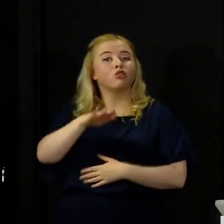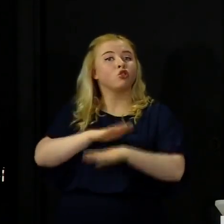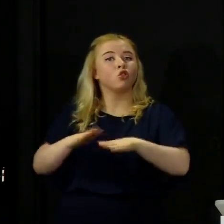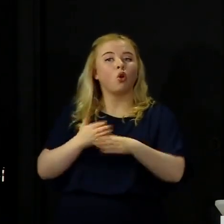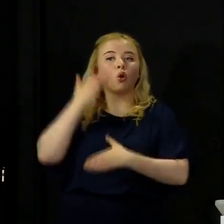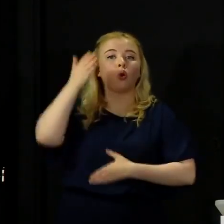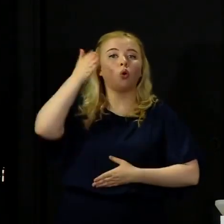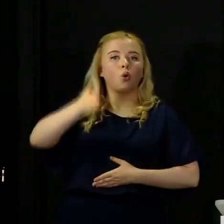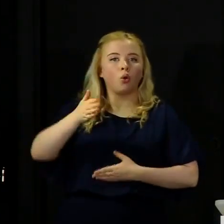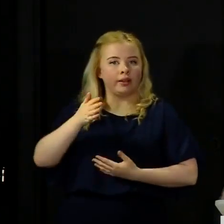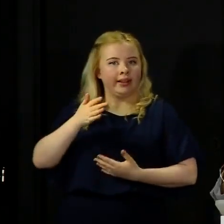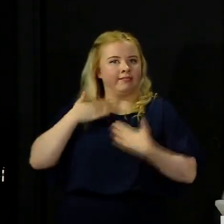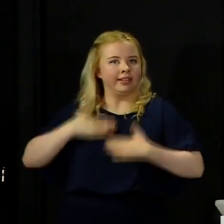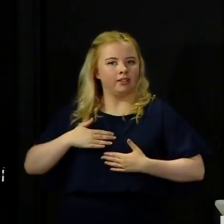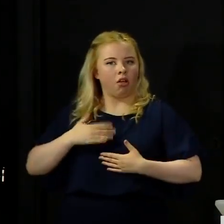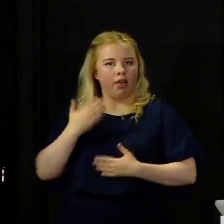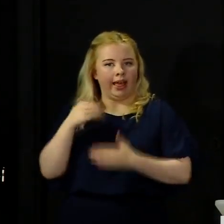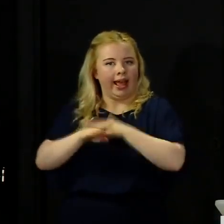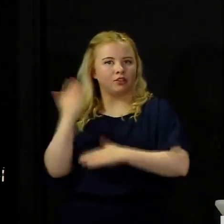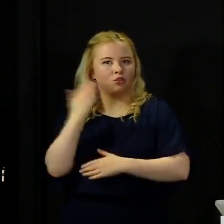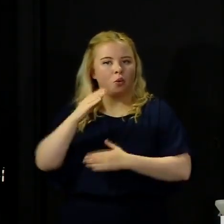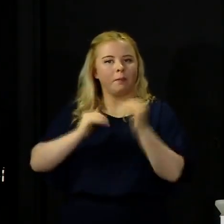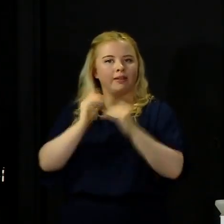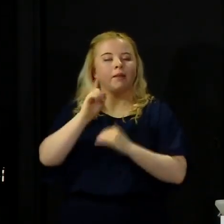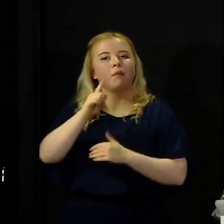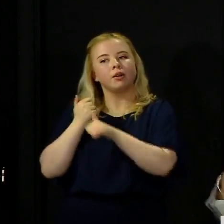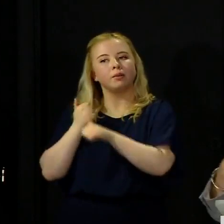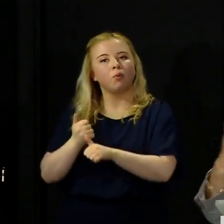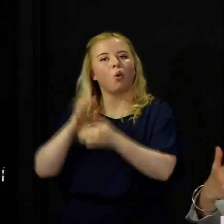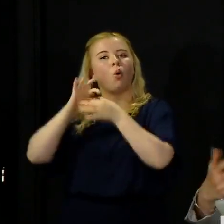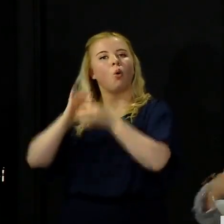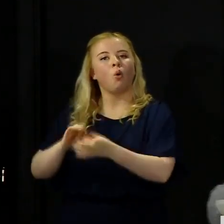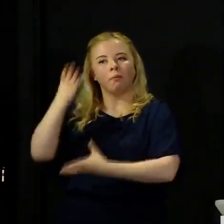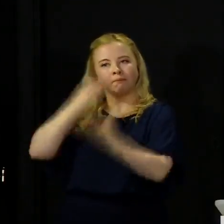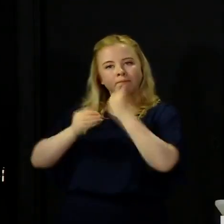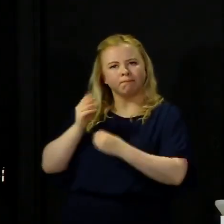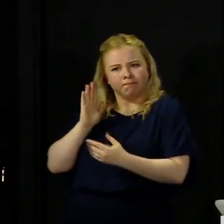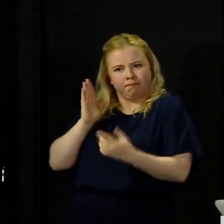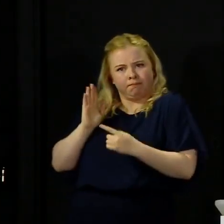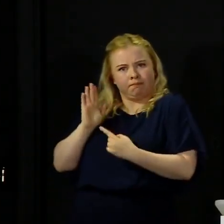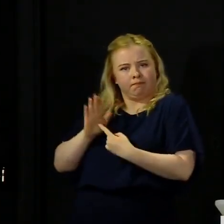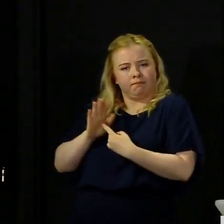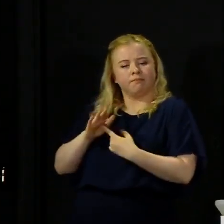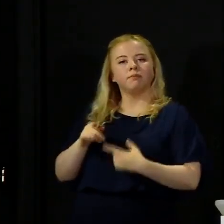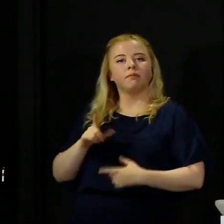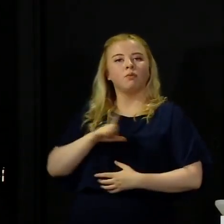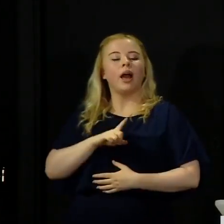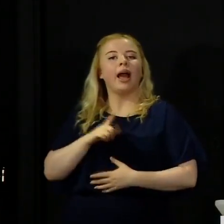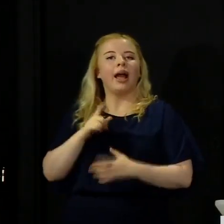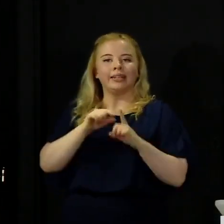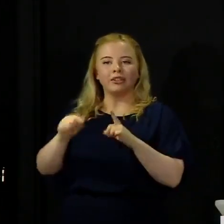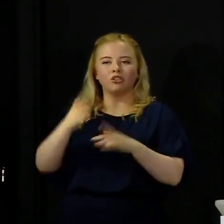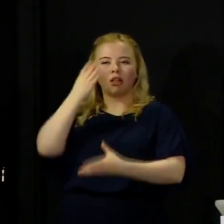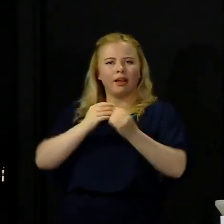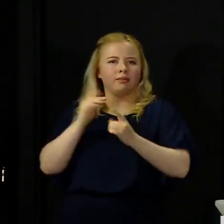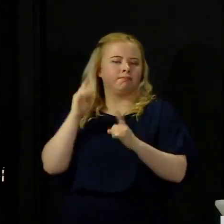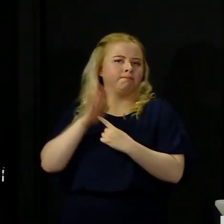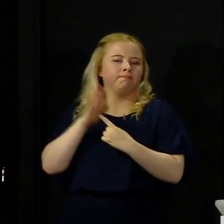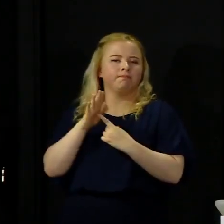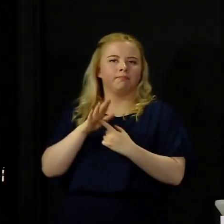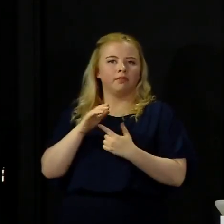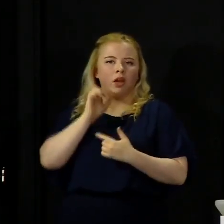they are supported in home learning, and that's where some of the investments we've already announced around digital learning are so important. So this will be ongoing work